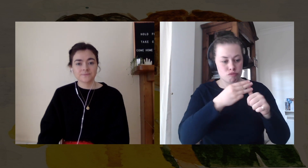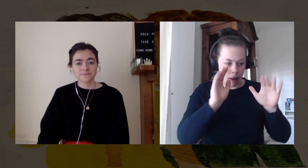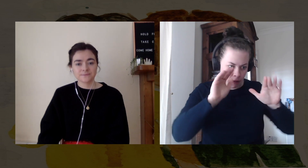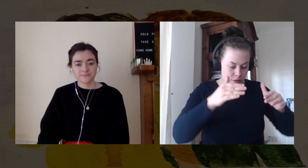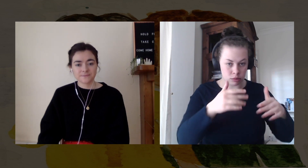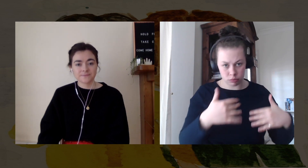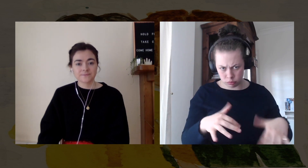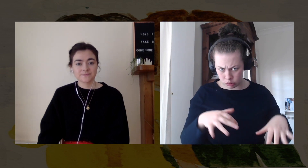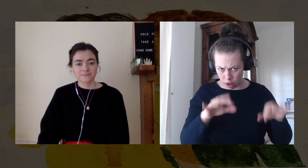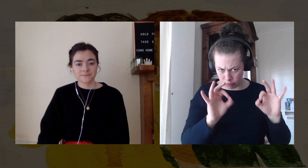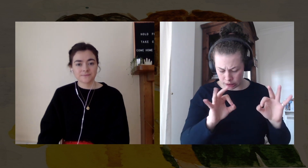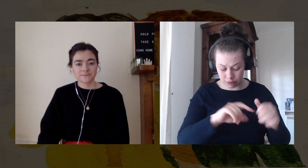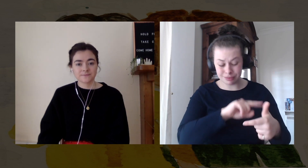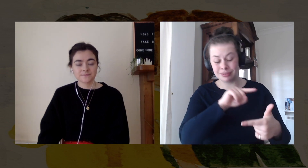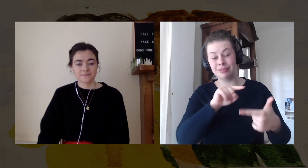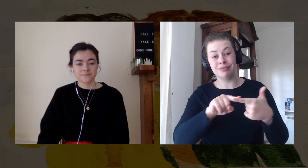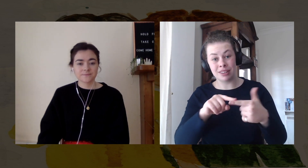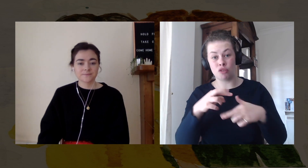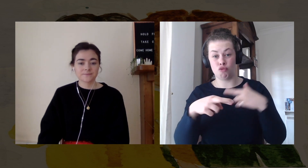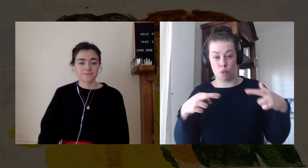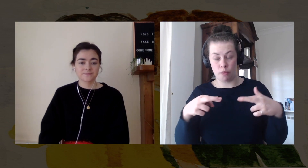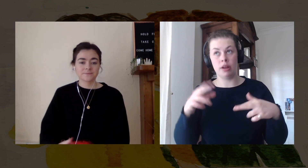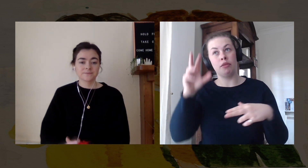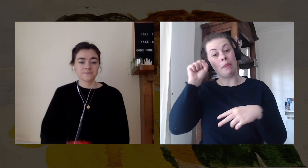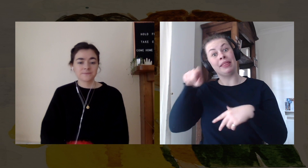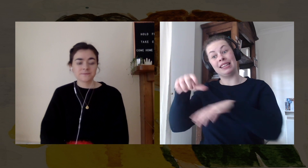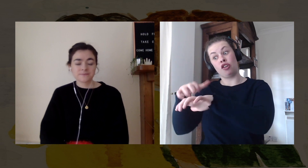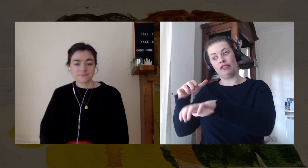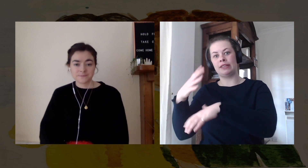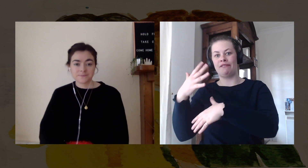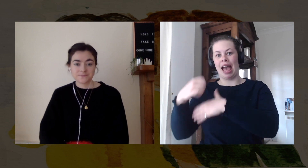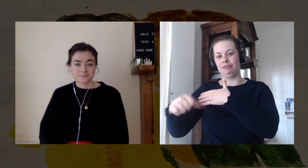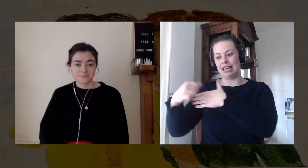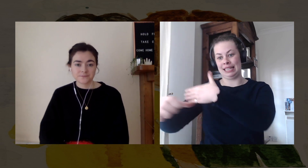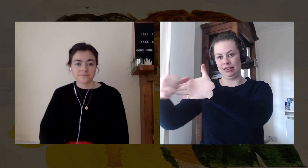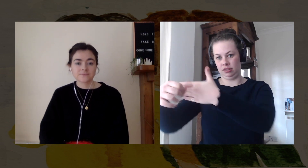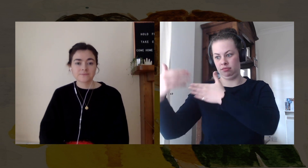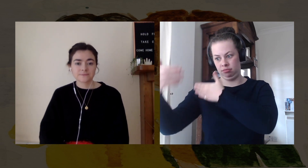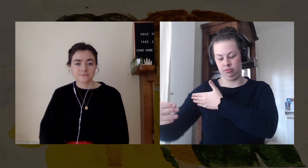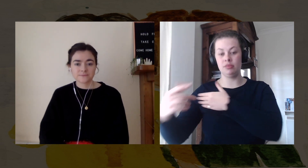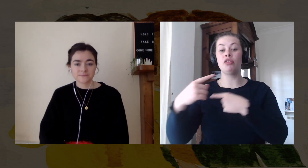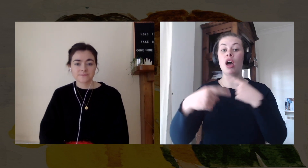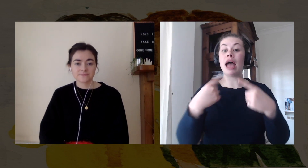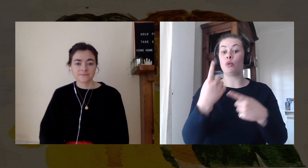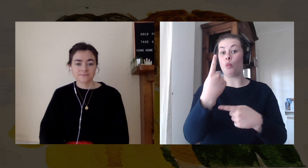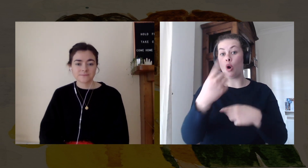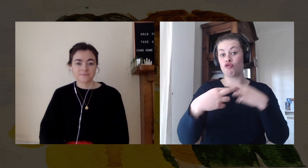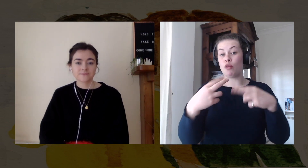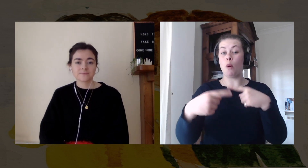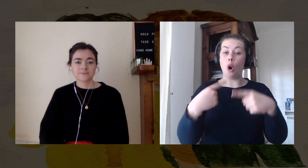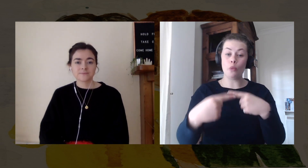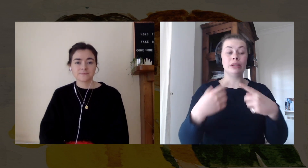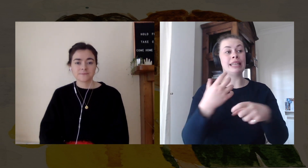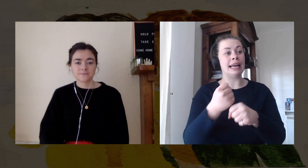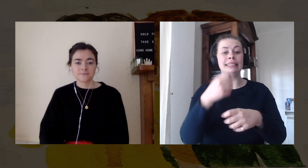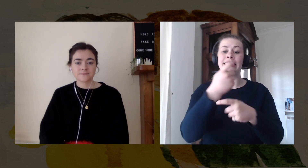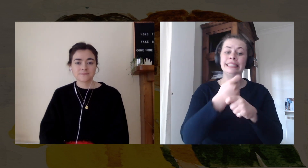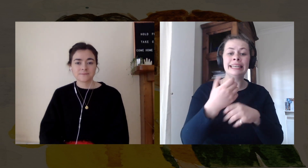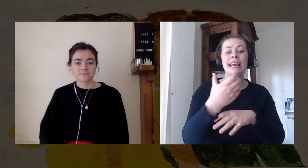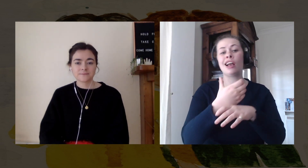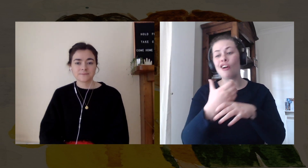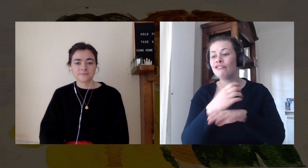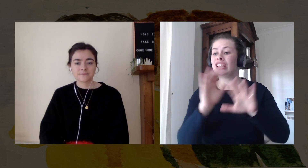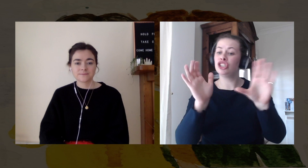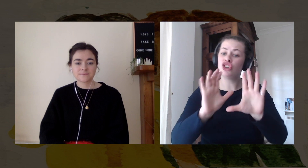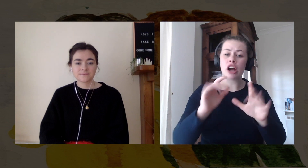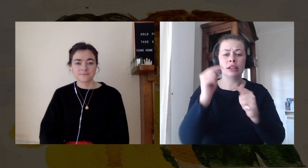days long, that always had tea, coffee, fruit, snacks, chocolate, little bits and pieces, and bean bags,